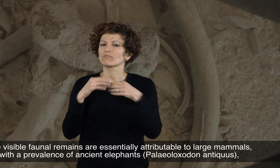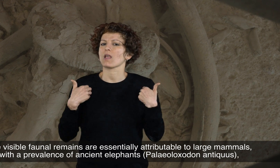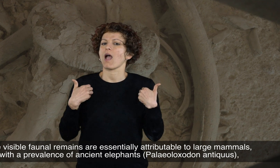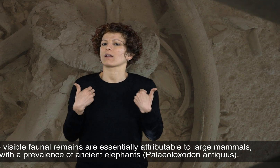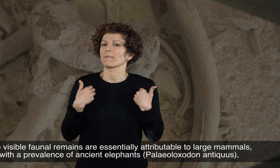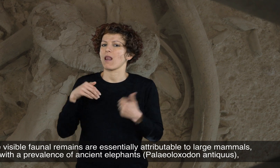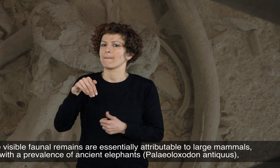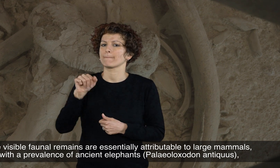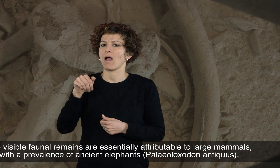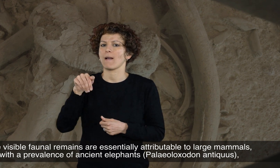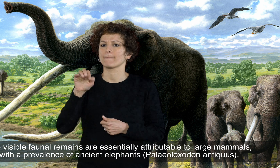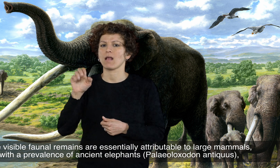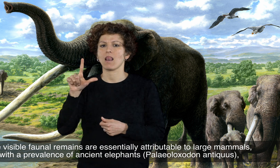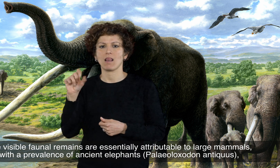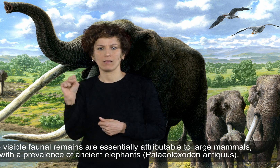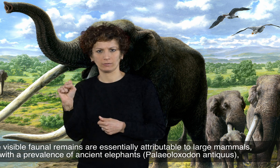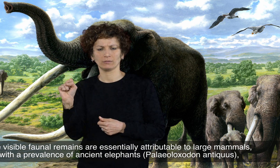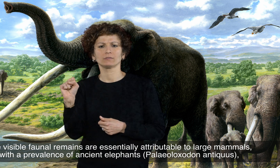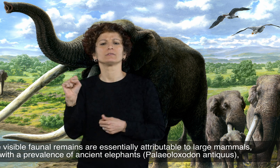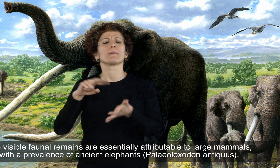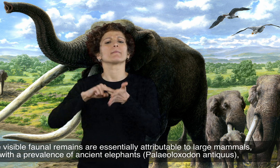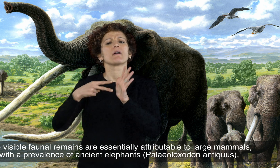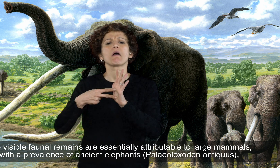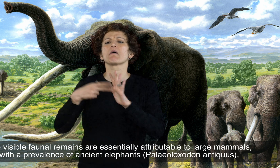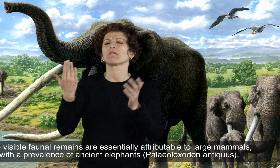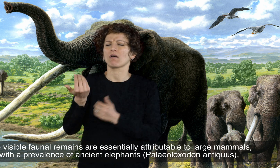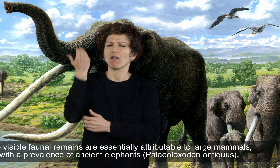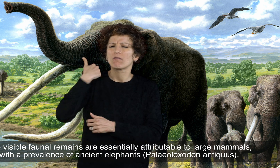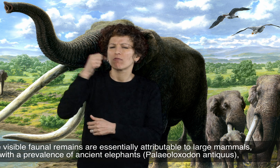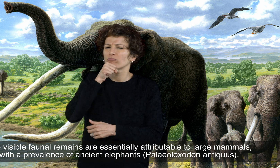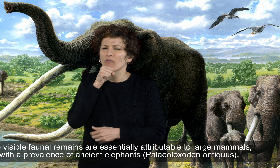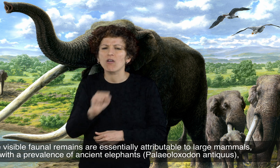essentially attributable to large mammals, with a prevalence of ancient elephants,